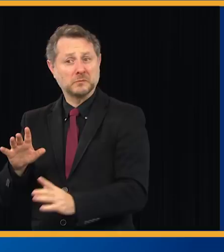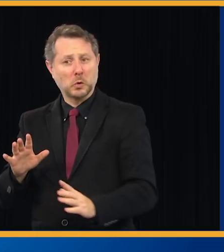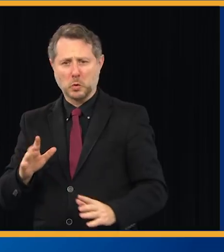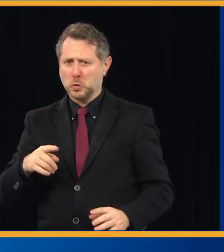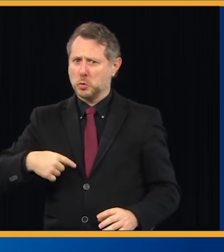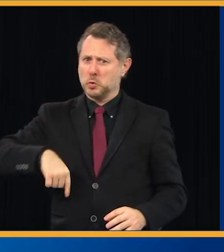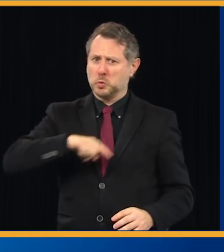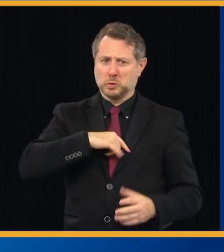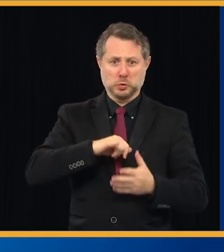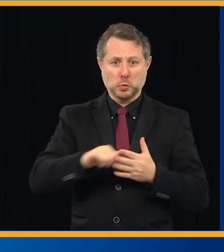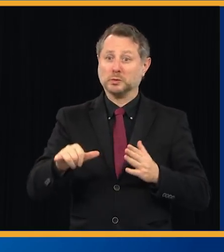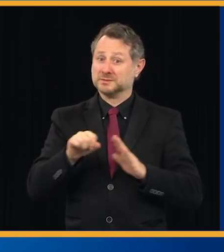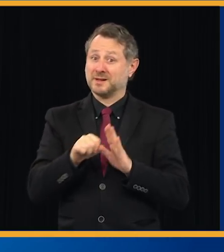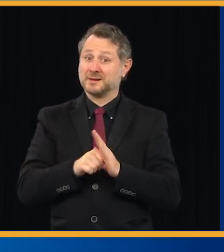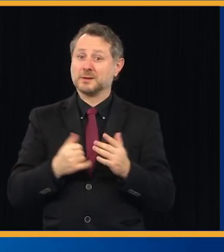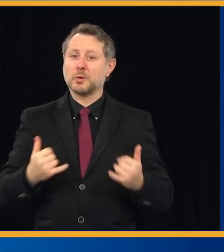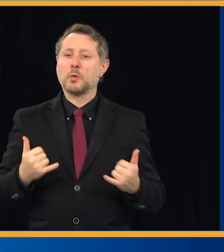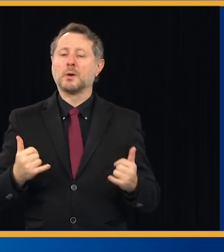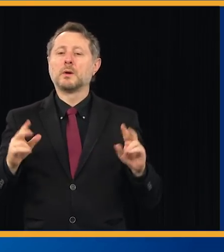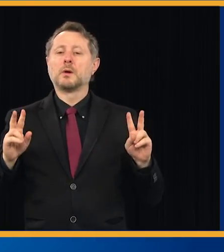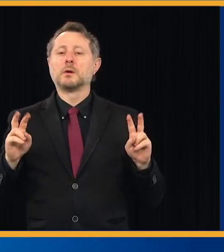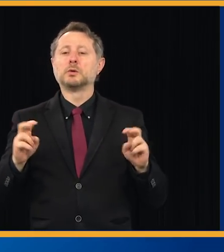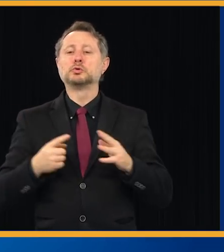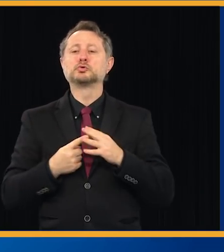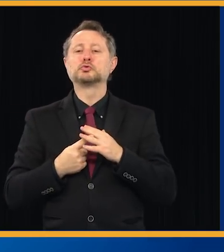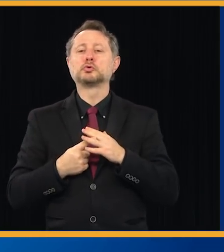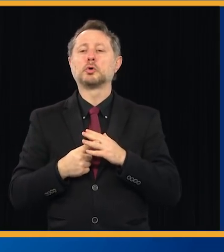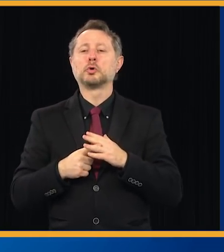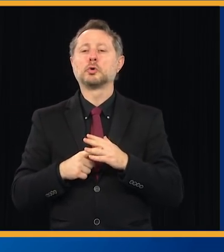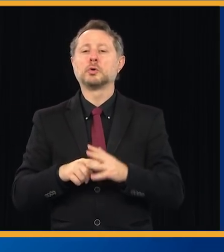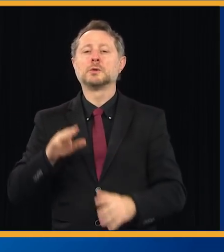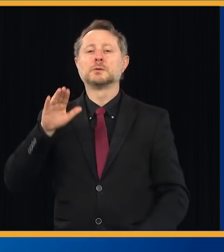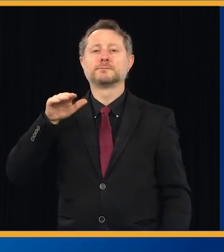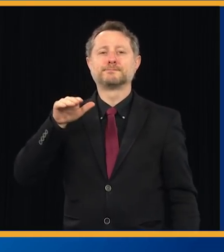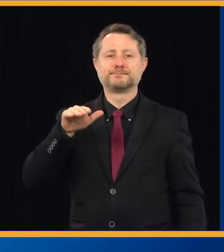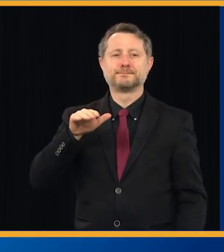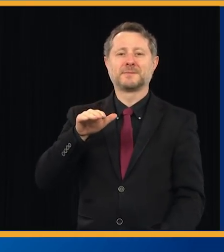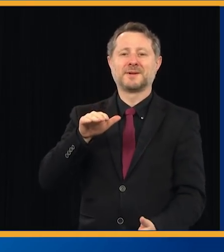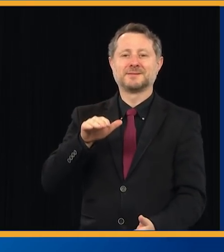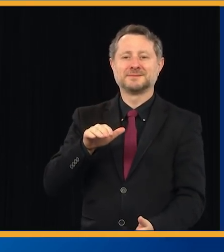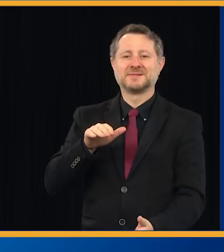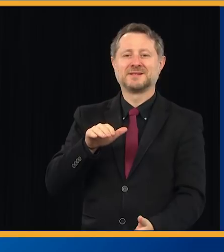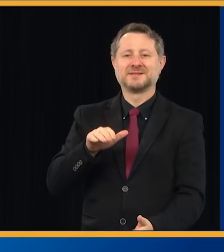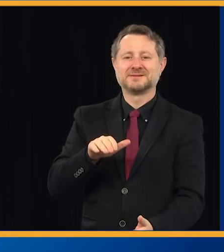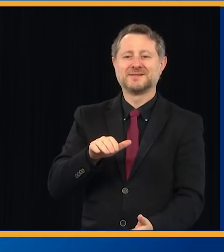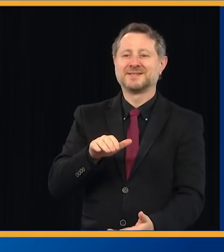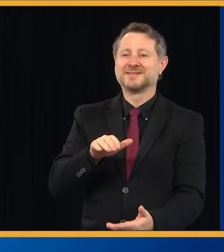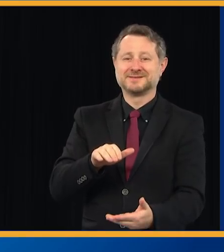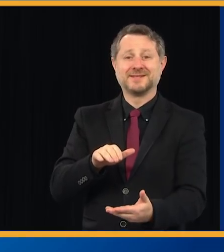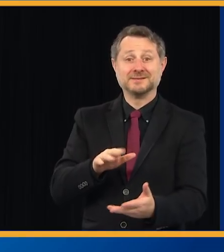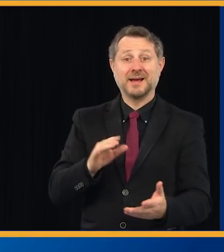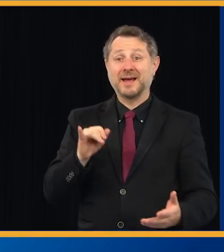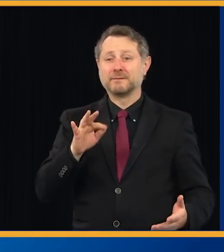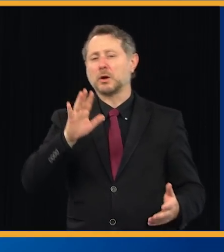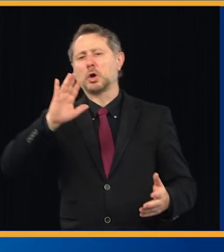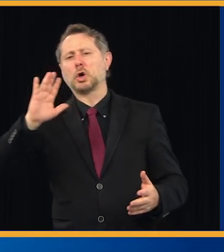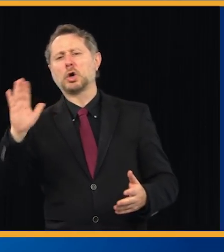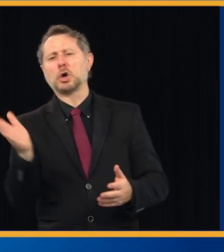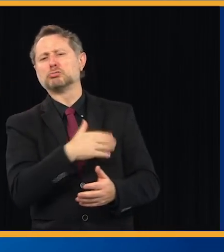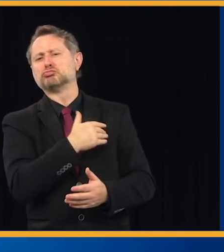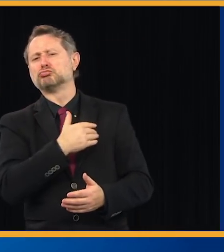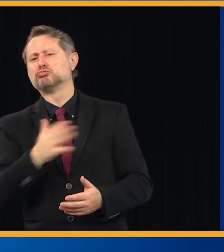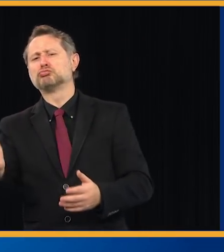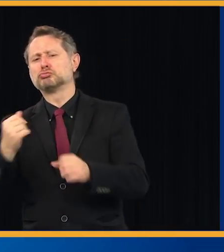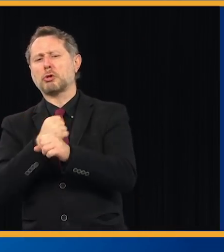the corner, and we're on the decline. You take New York out of the national numbers,